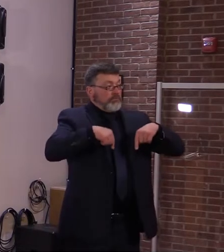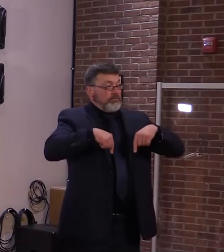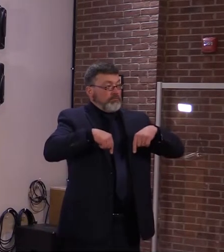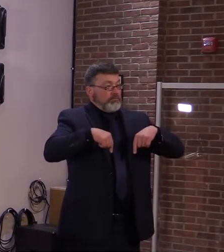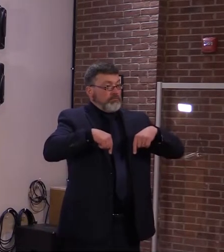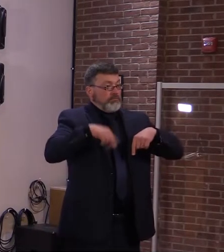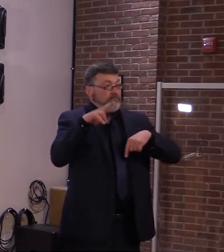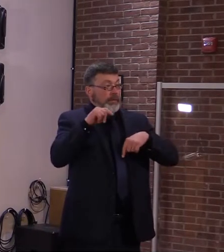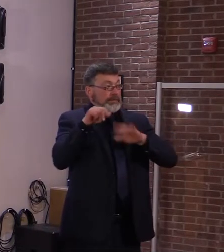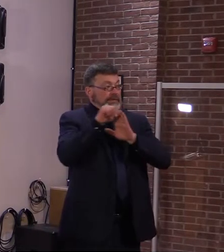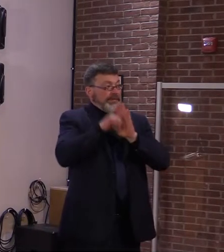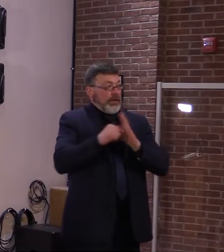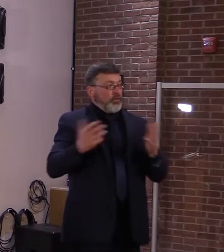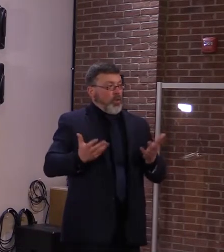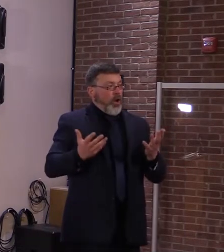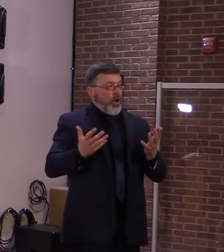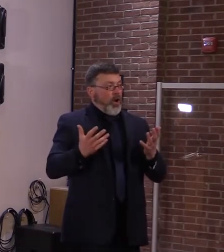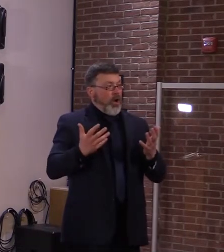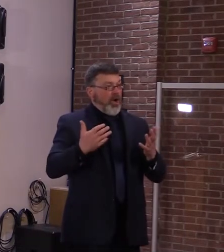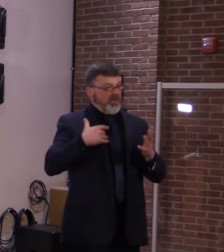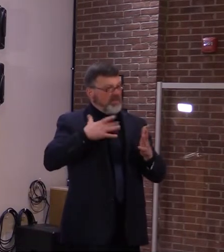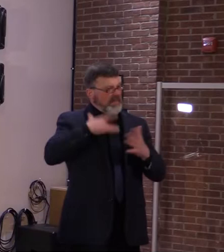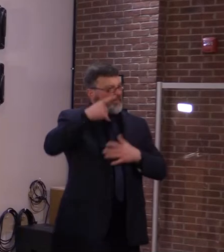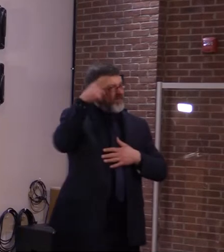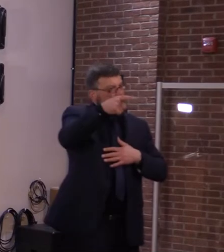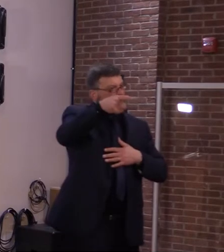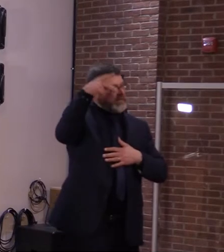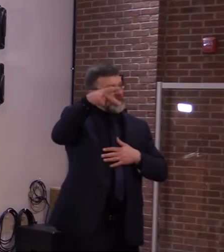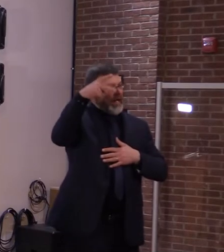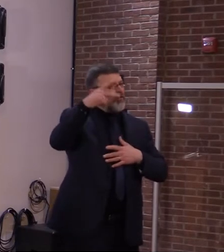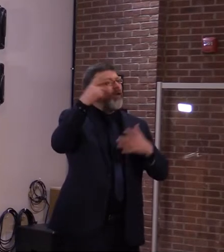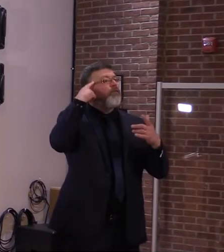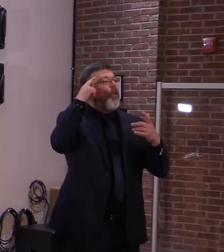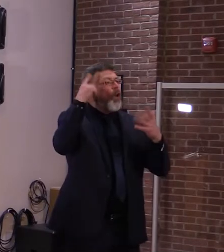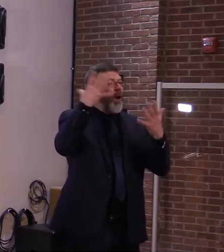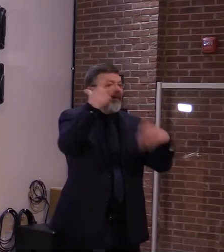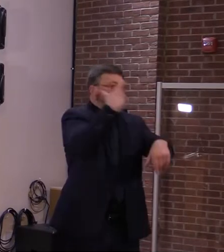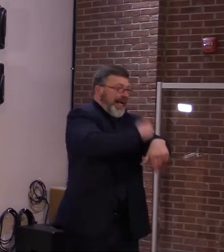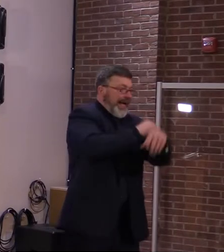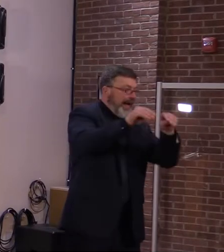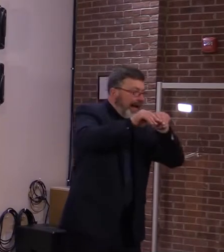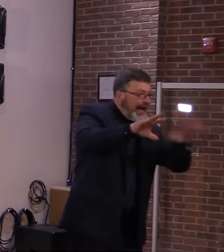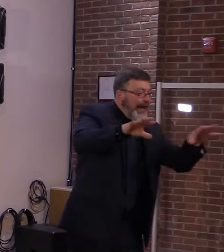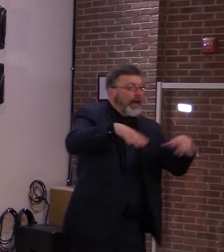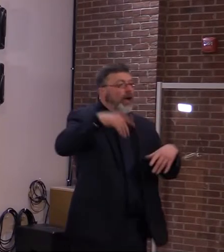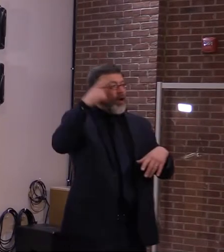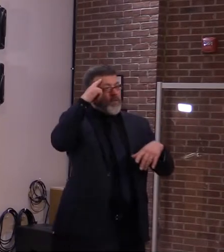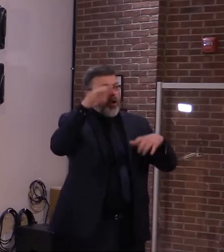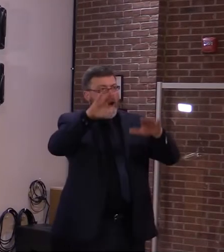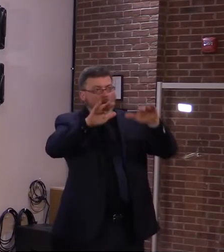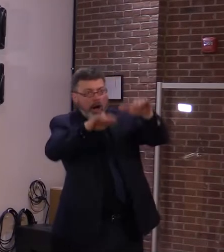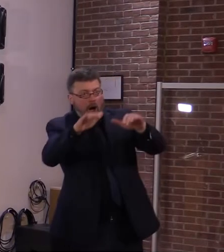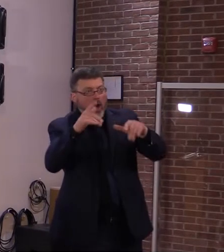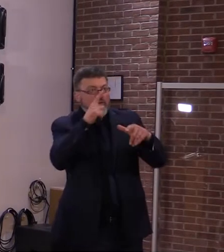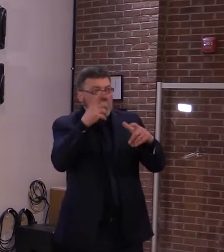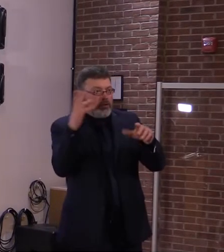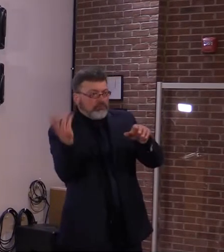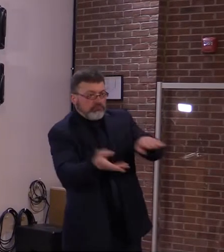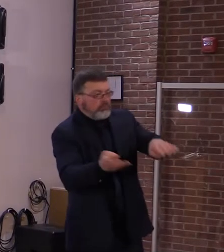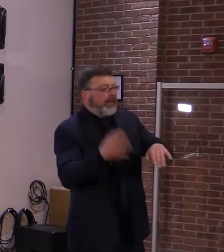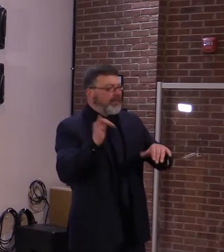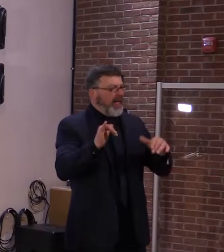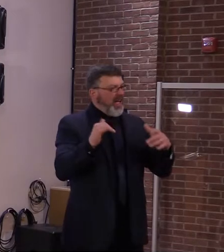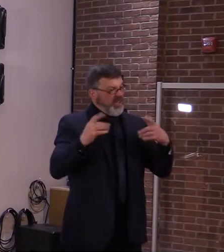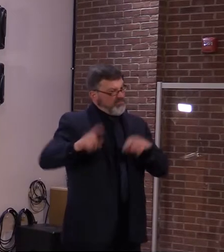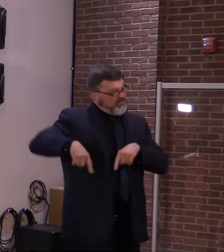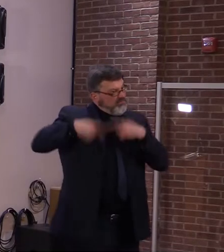we're doing something right, and Vermonters are doing something right, but there may come a time when the supply is going